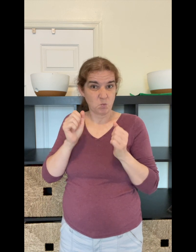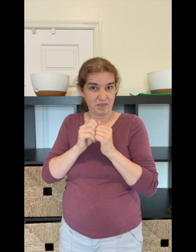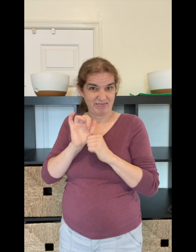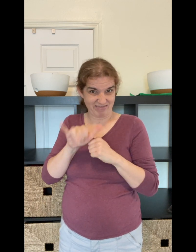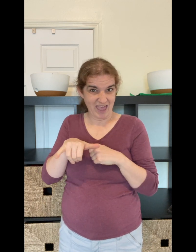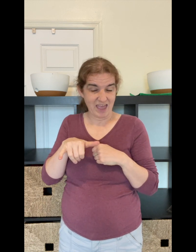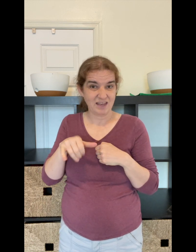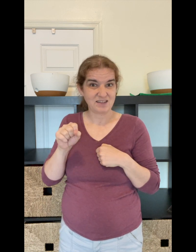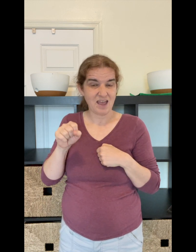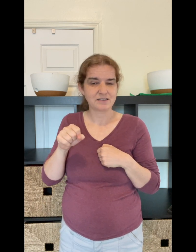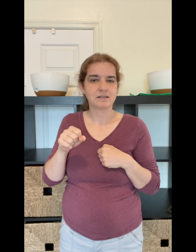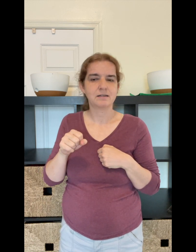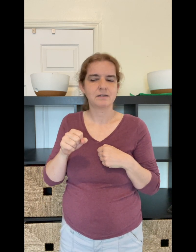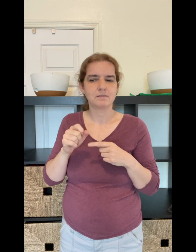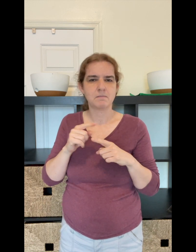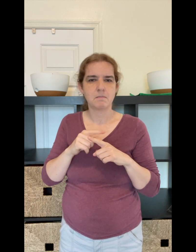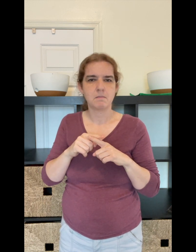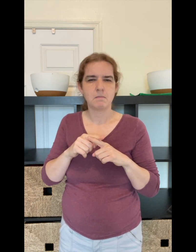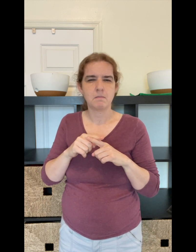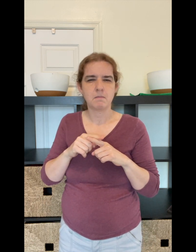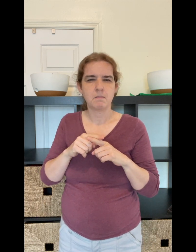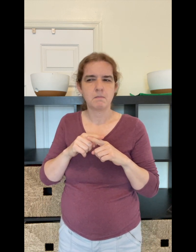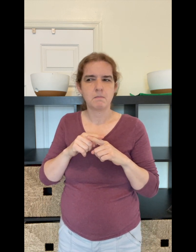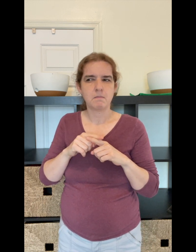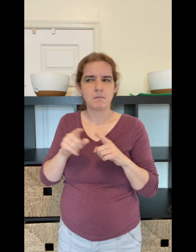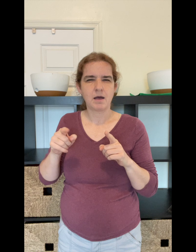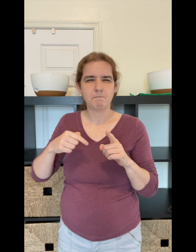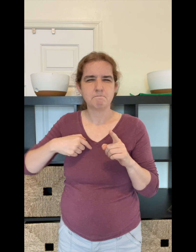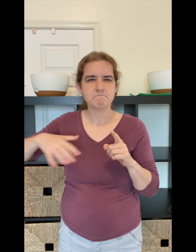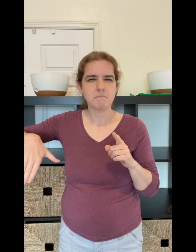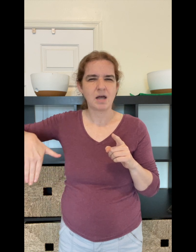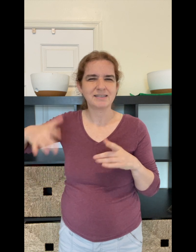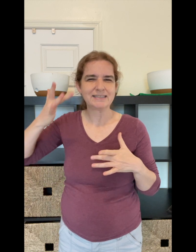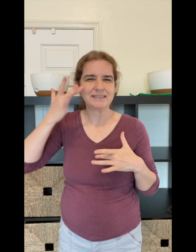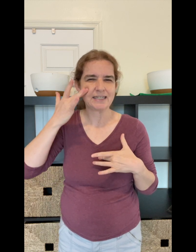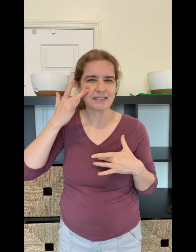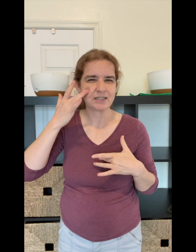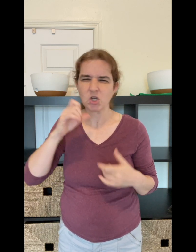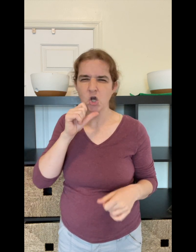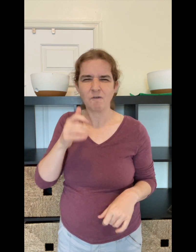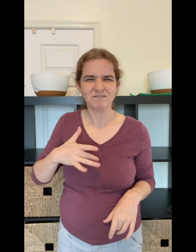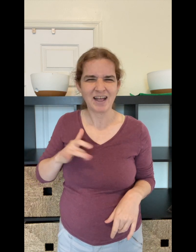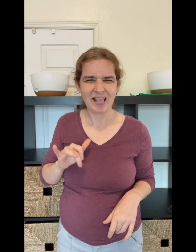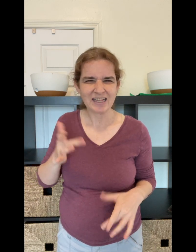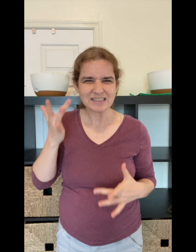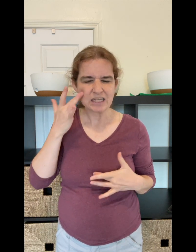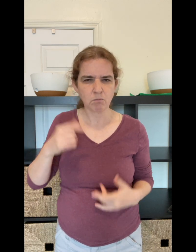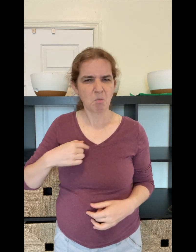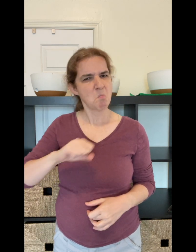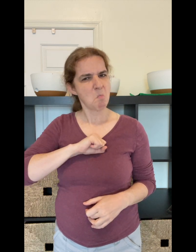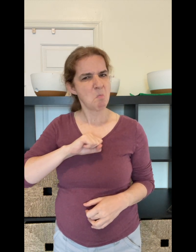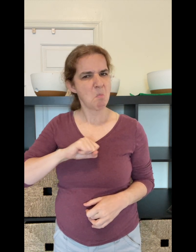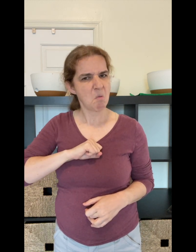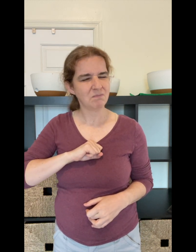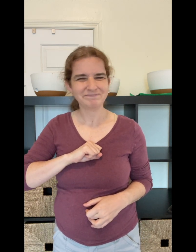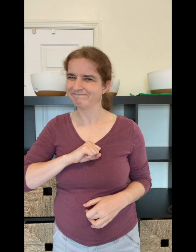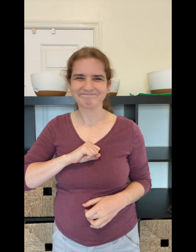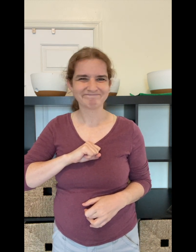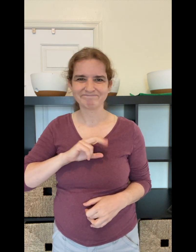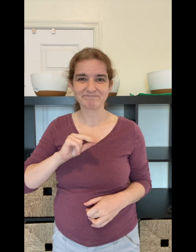and that's an infection. You're infected with that. But I'm not sick yet. I don't feel sick. I don't have a